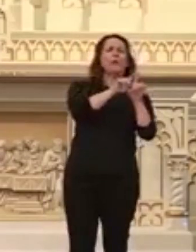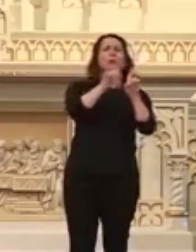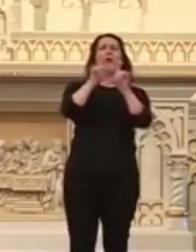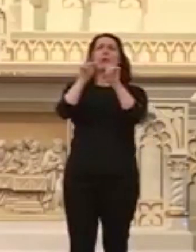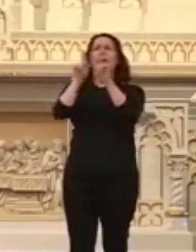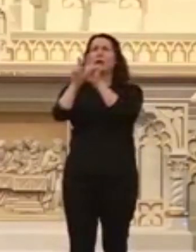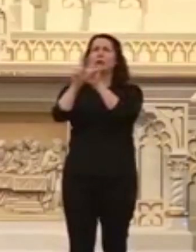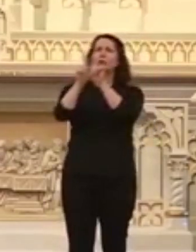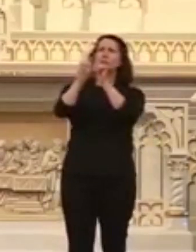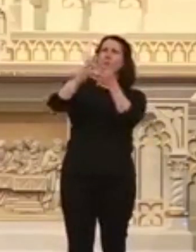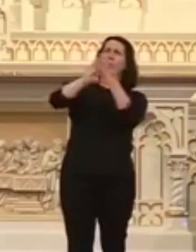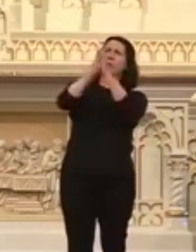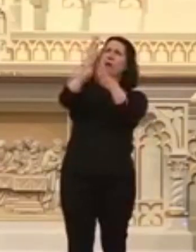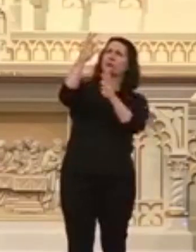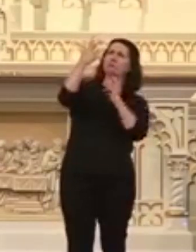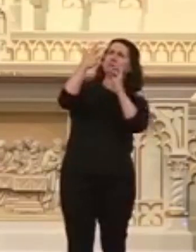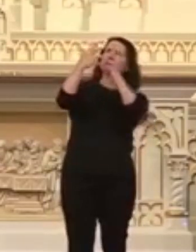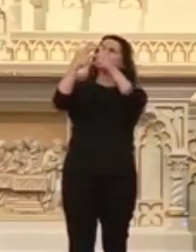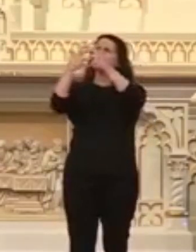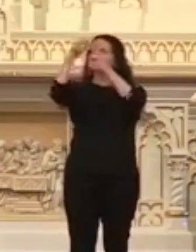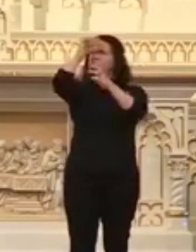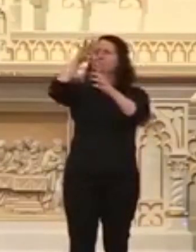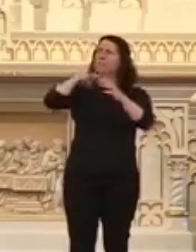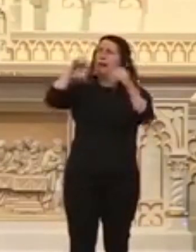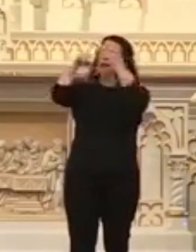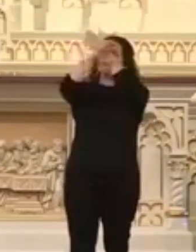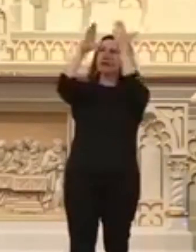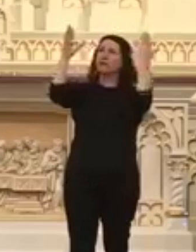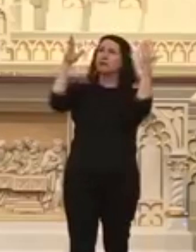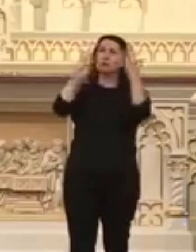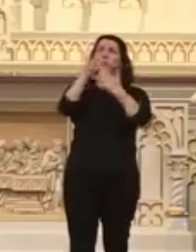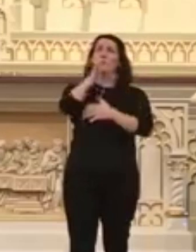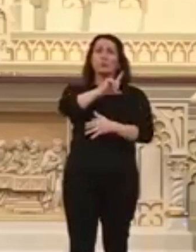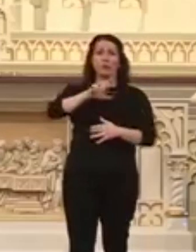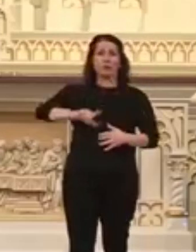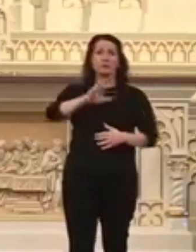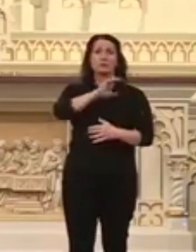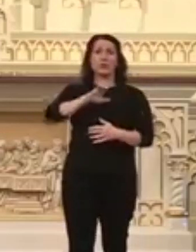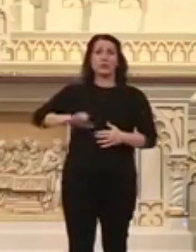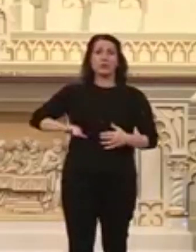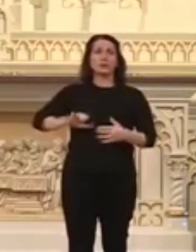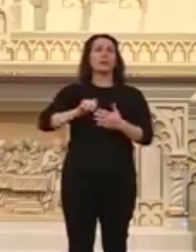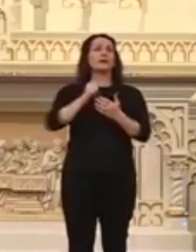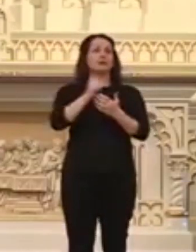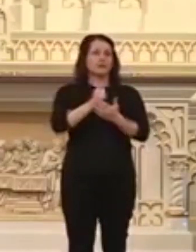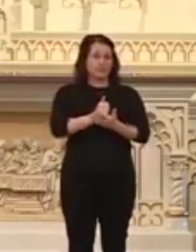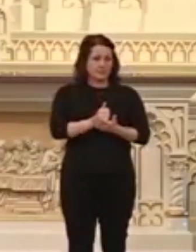of heaven. Through Christ our Lord. Amen.